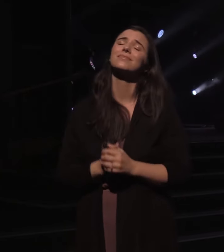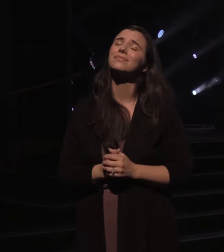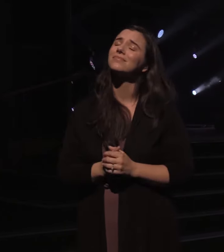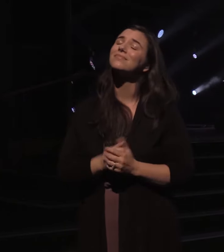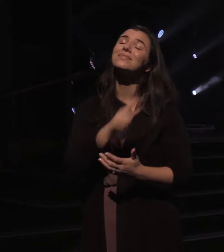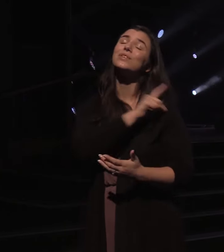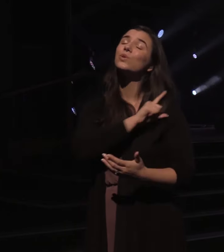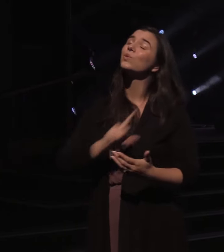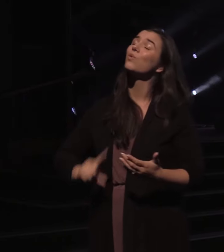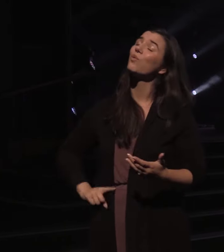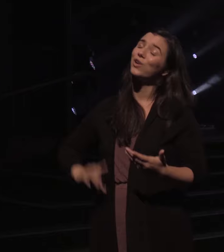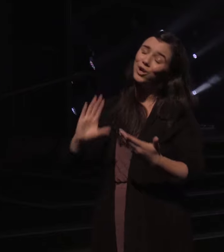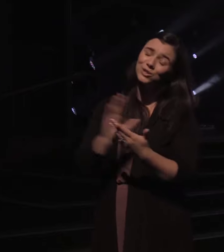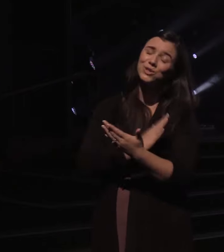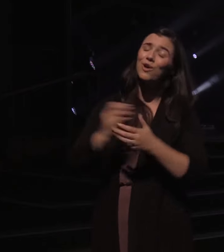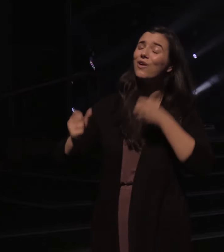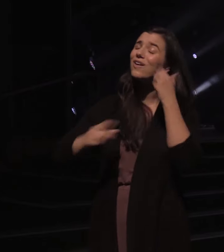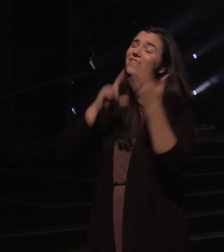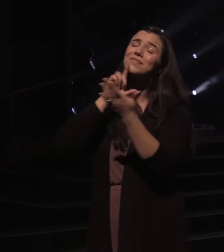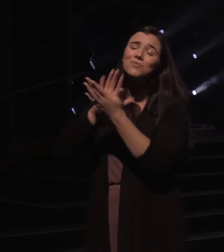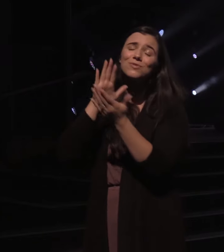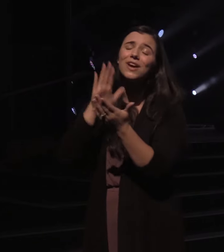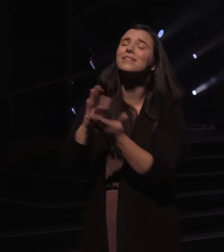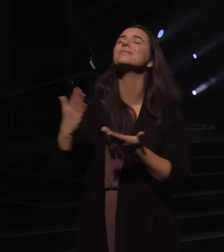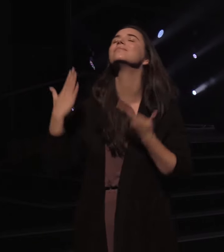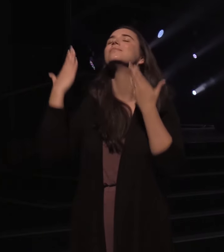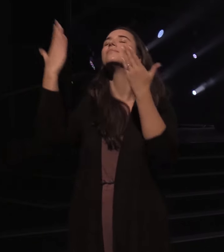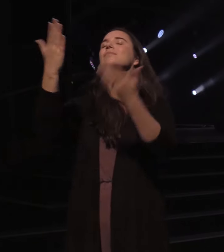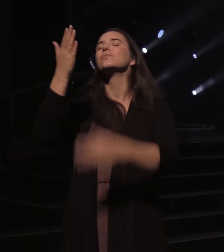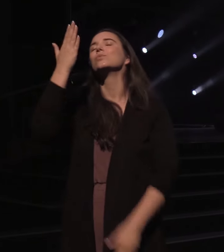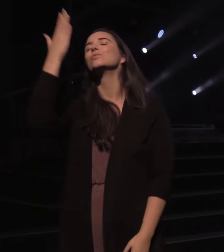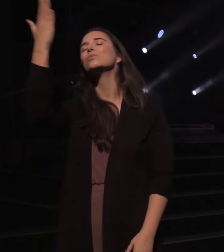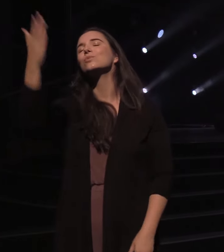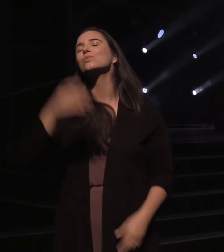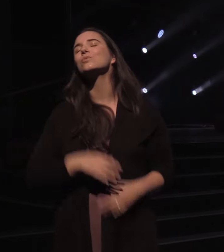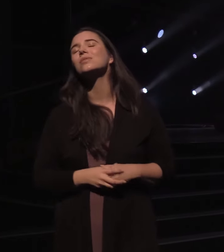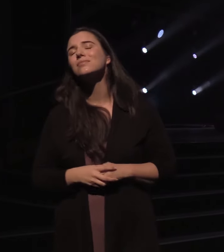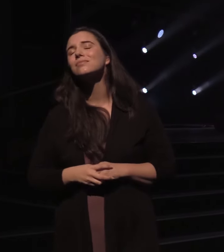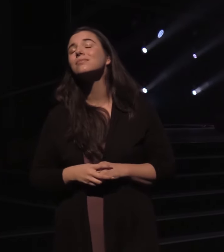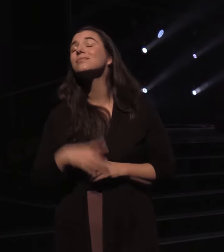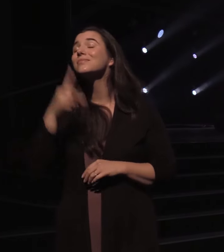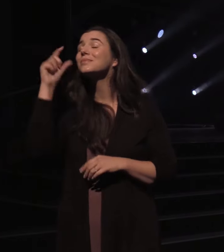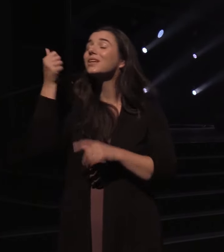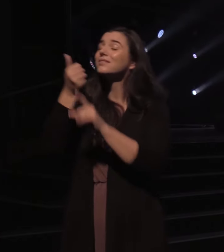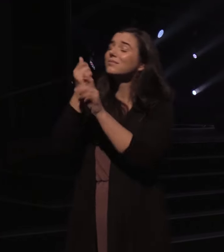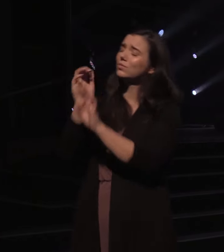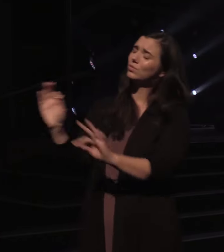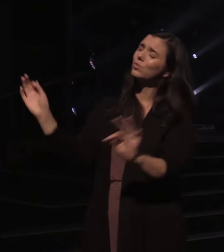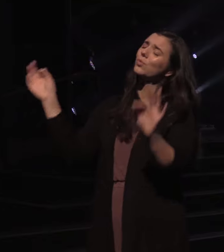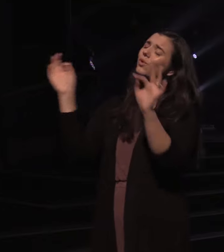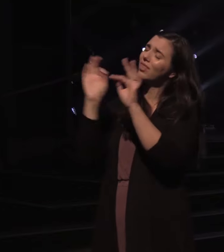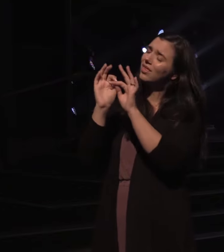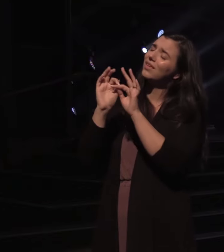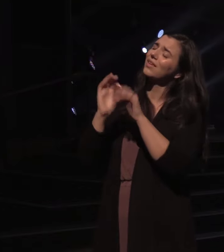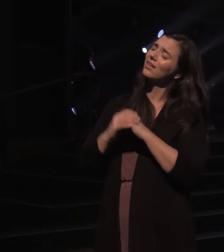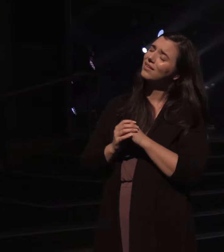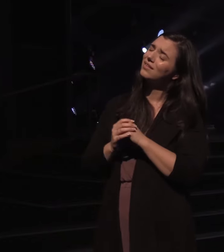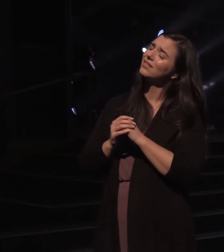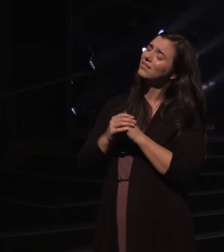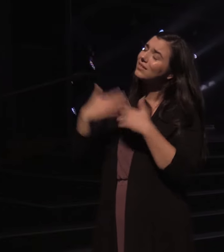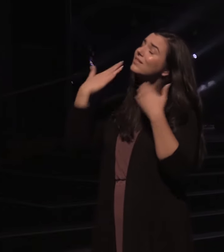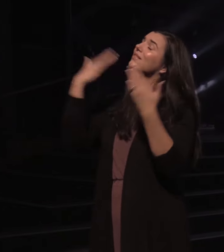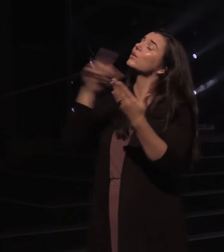Lord, we lift our song, we lift our praise to you. Lord, because you're worthy of it. Lord, we thank